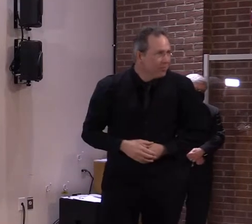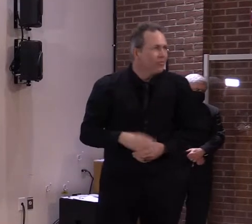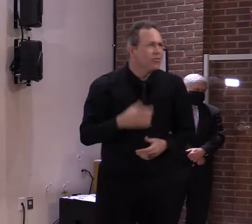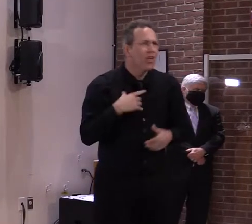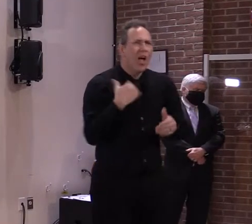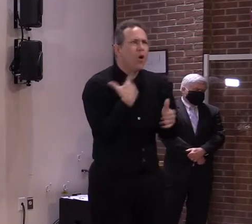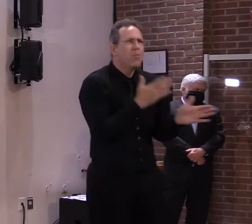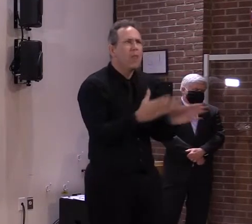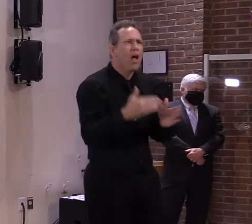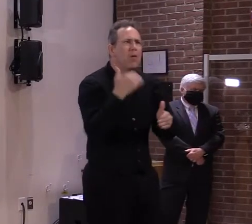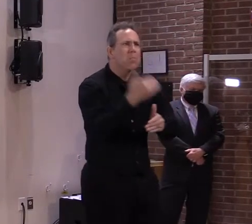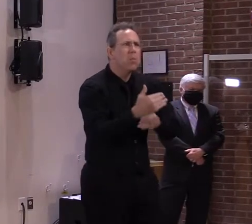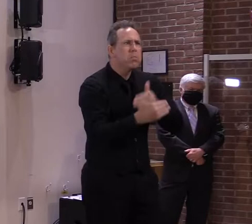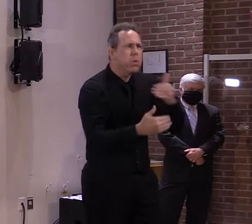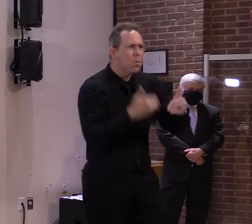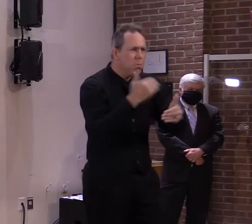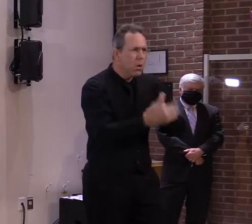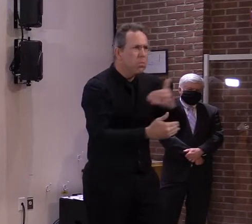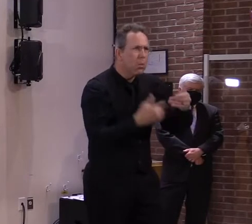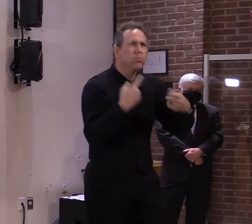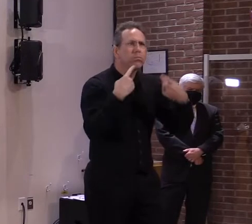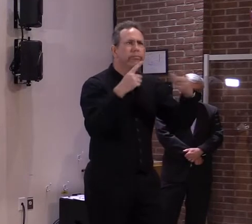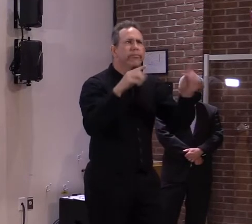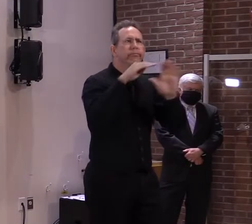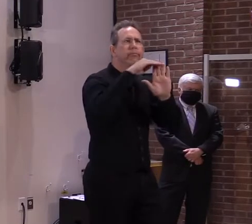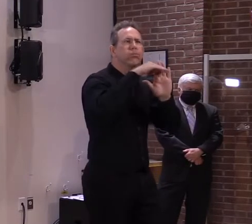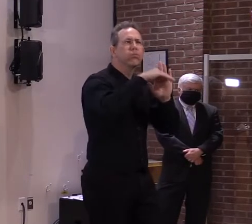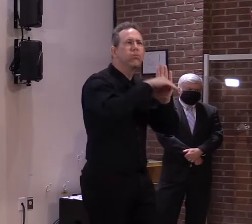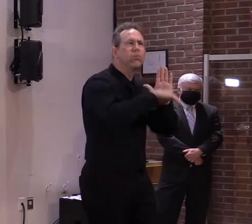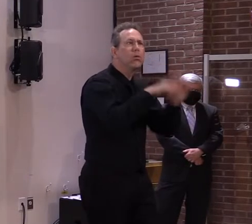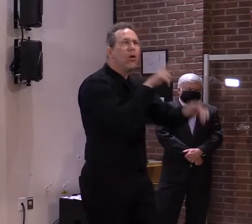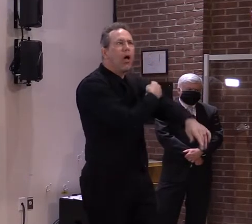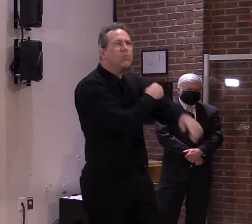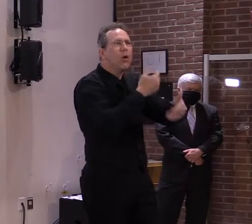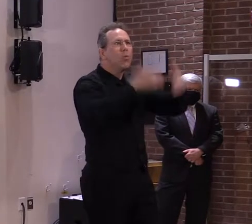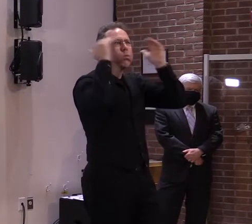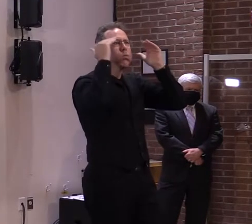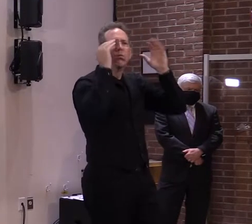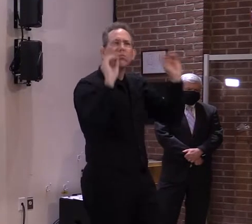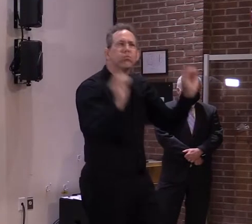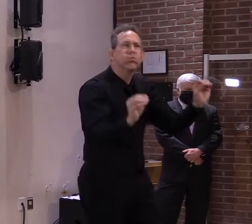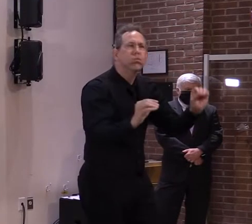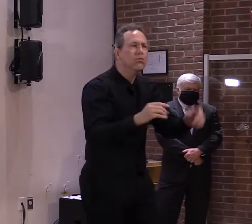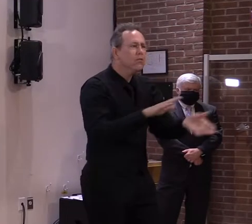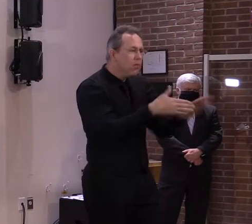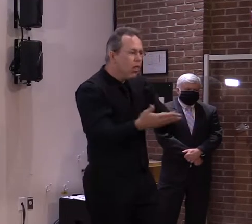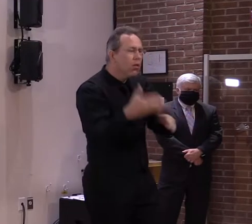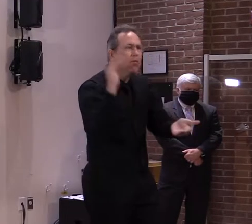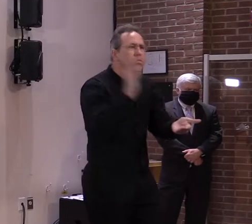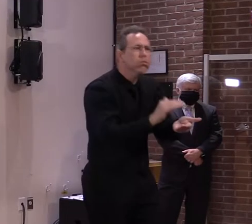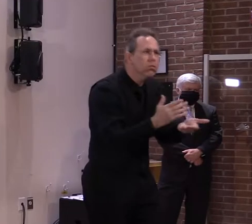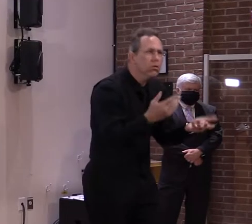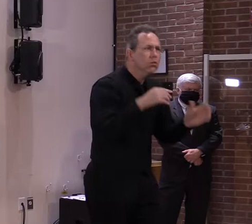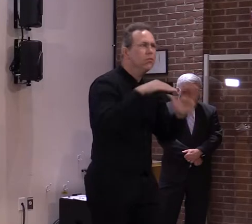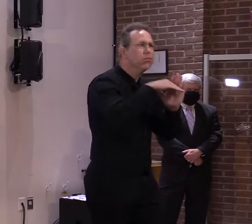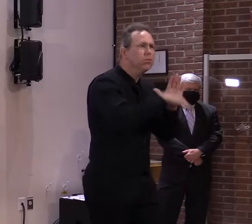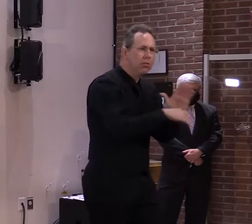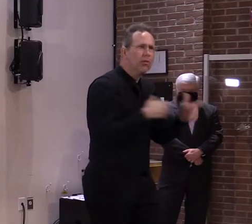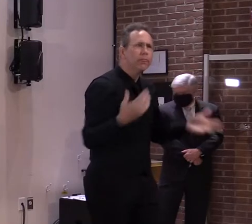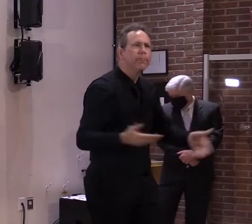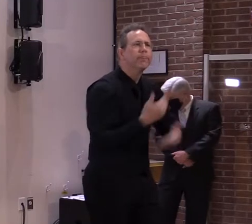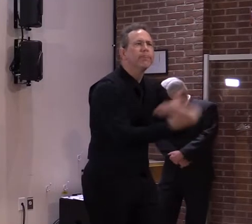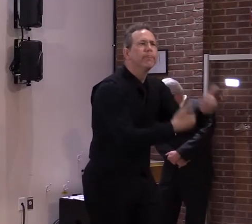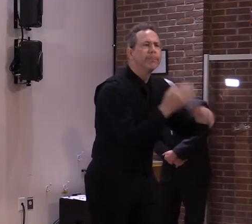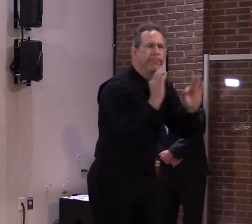to decline, because there will be fewer severe cases and fewer cases overall. But